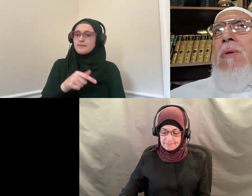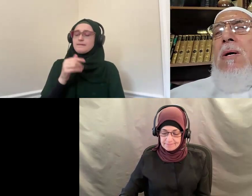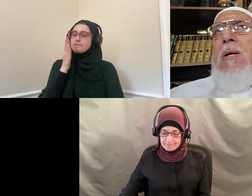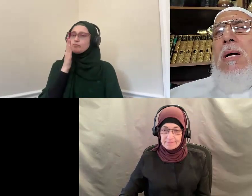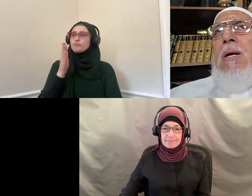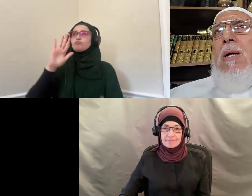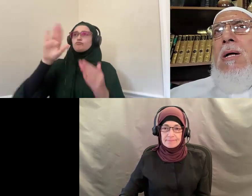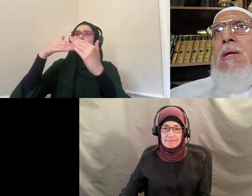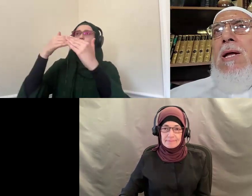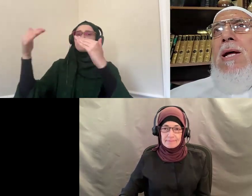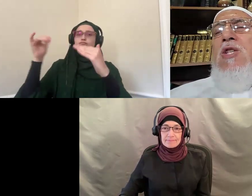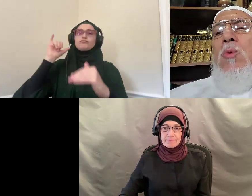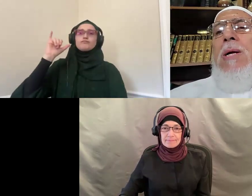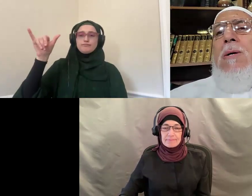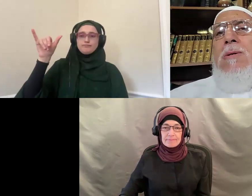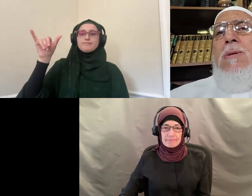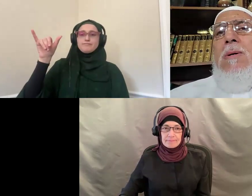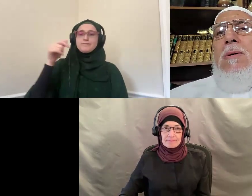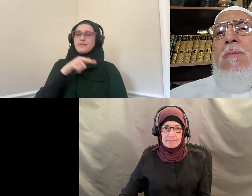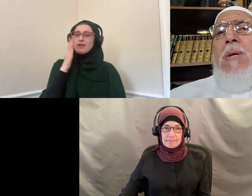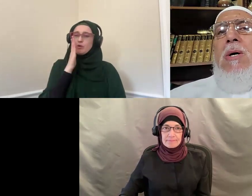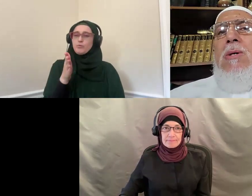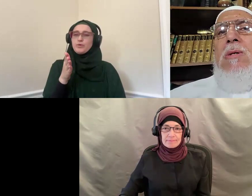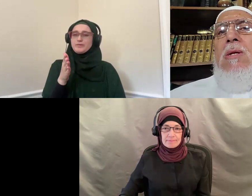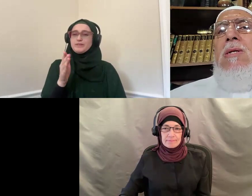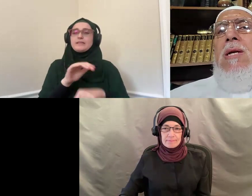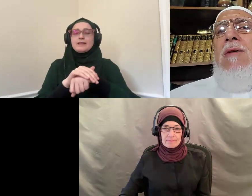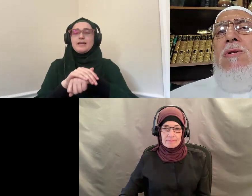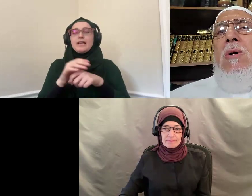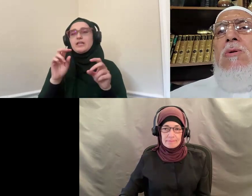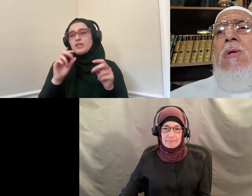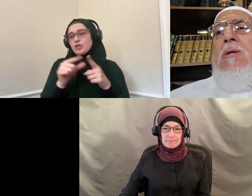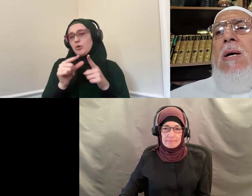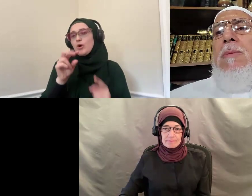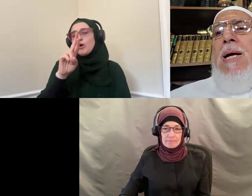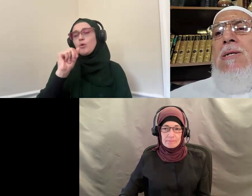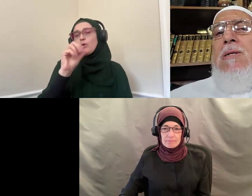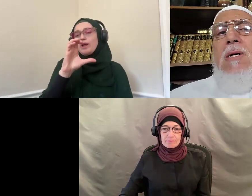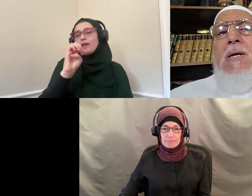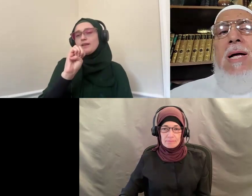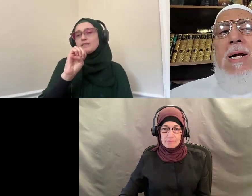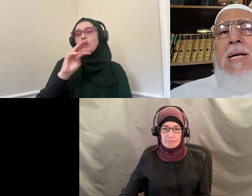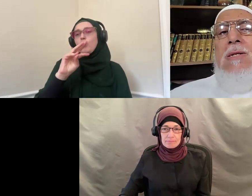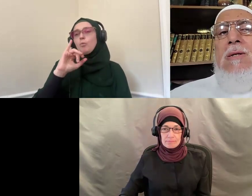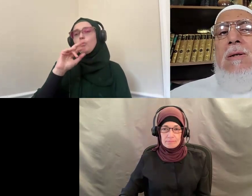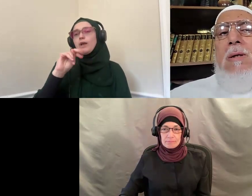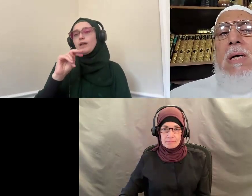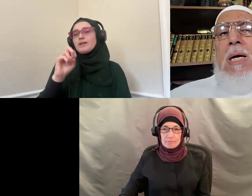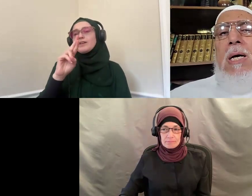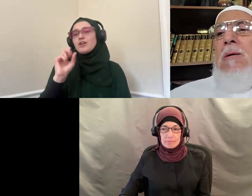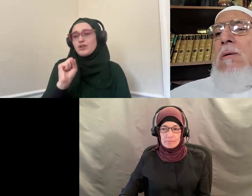be the race winners, because this life is also described as a